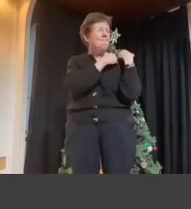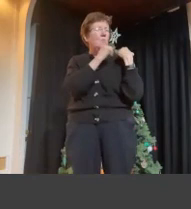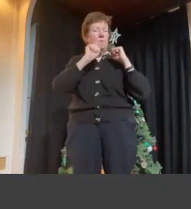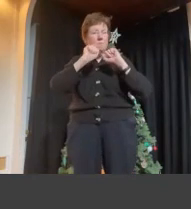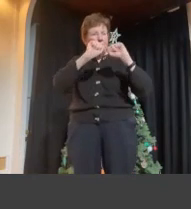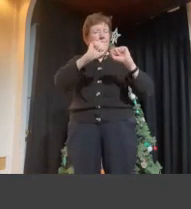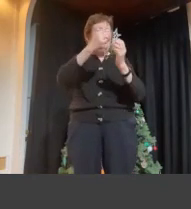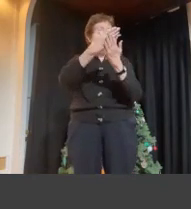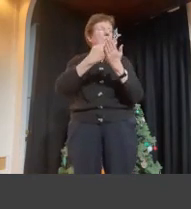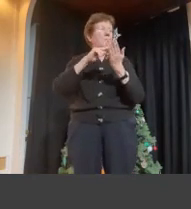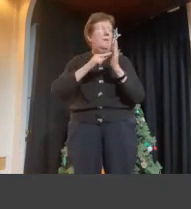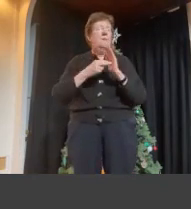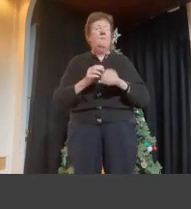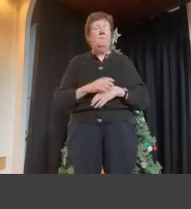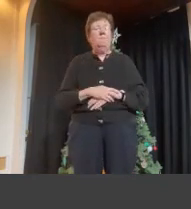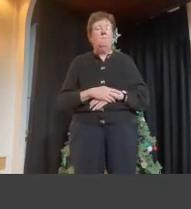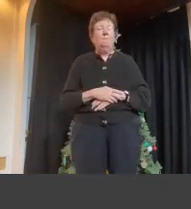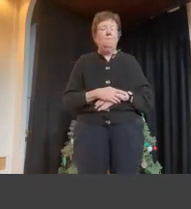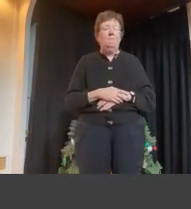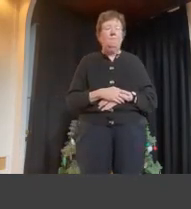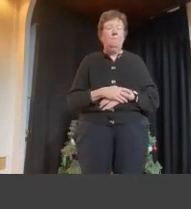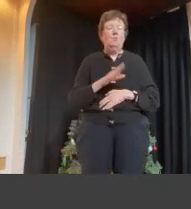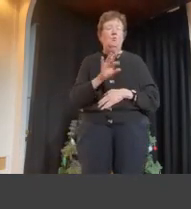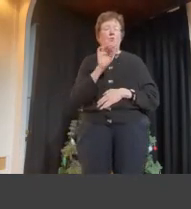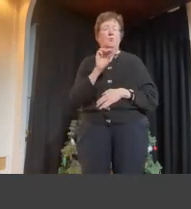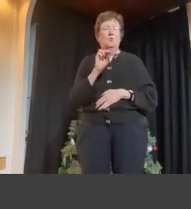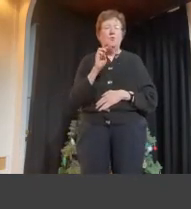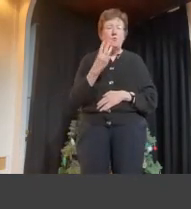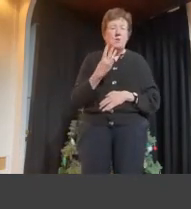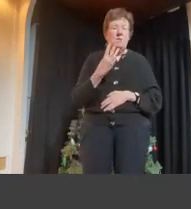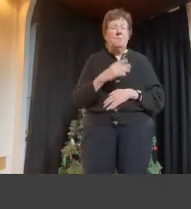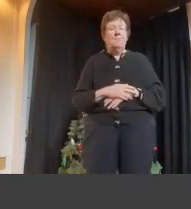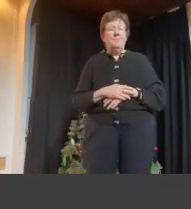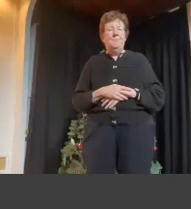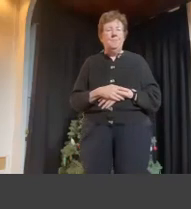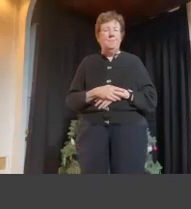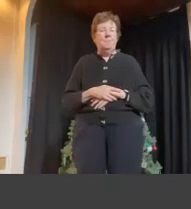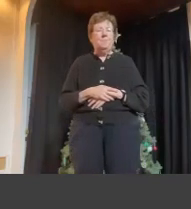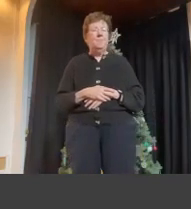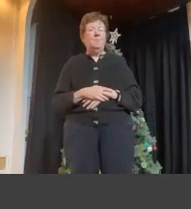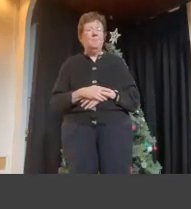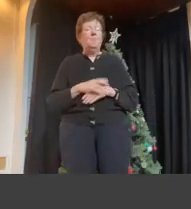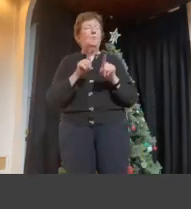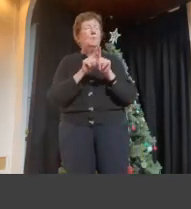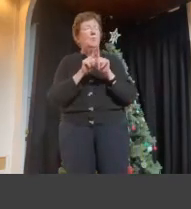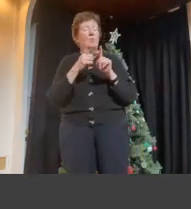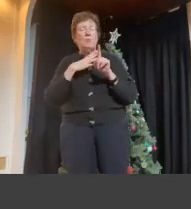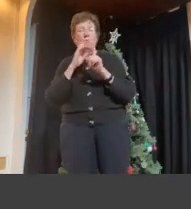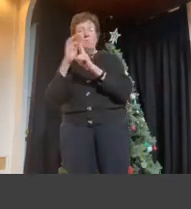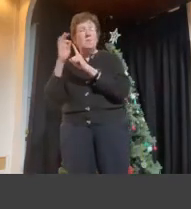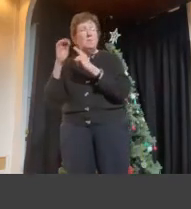responsibility under the BSL Act, so they have to create their own national BSL plans. So we chose 3 of those to interview.